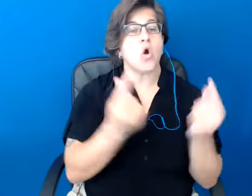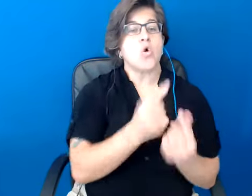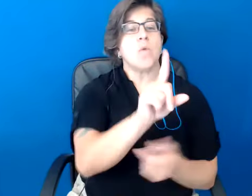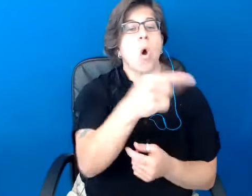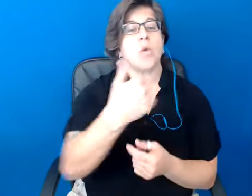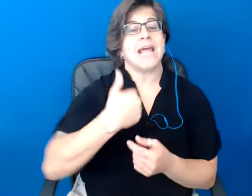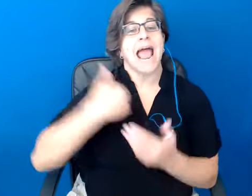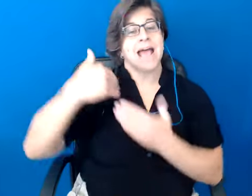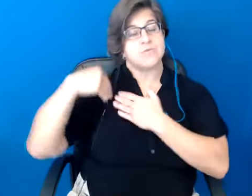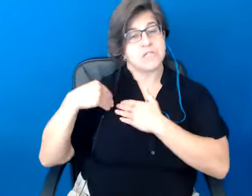about.